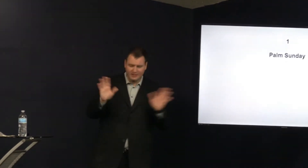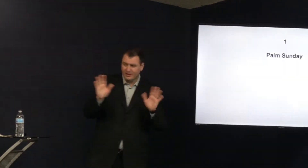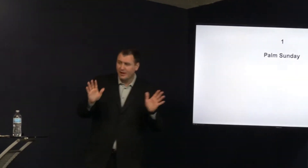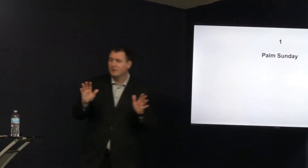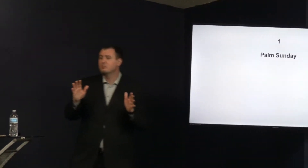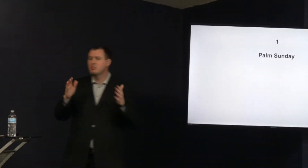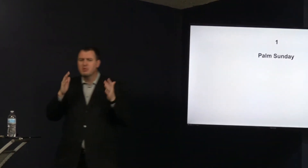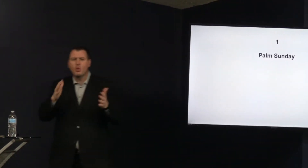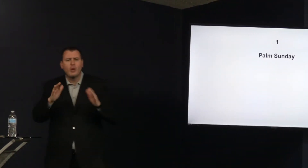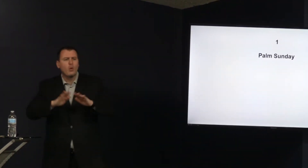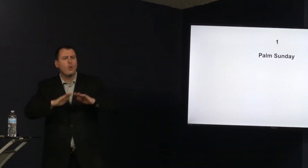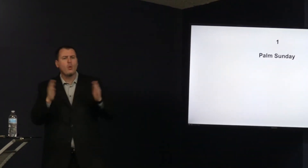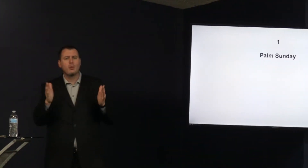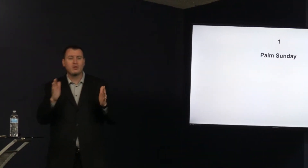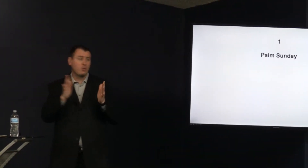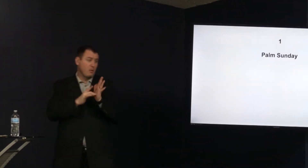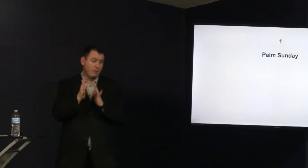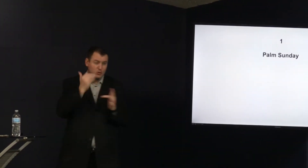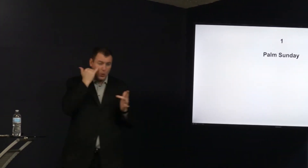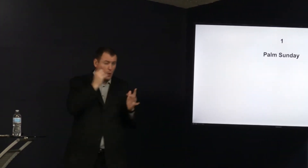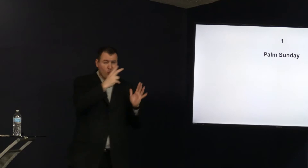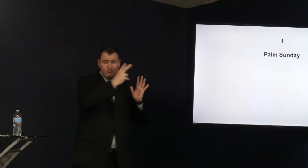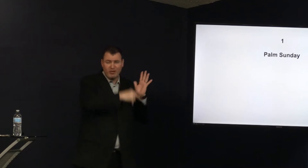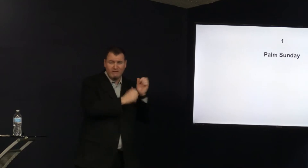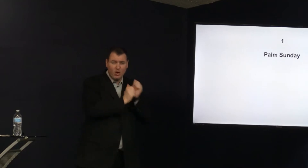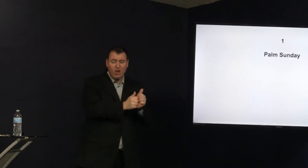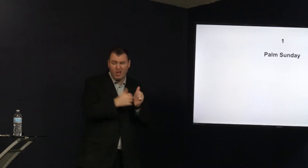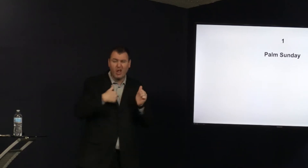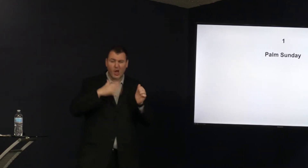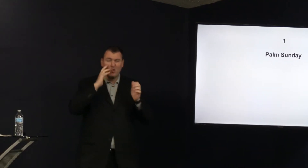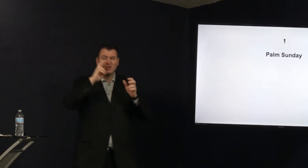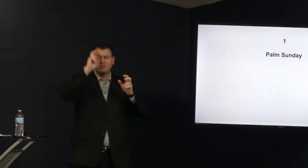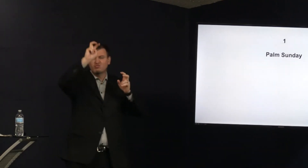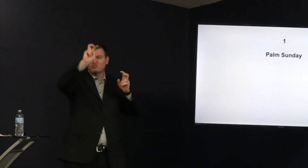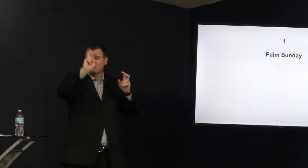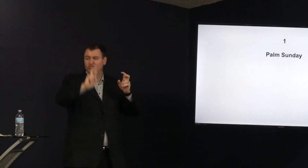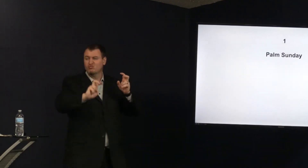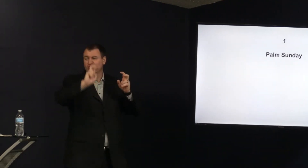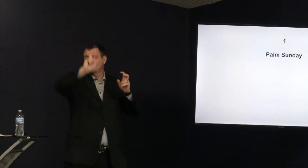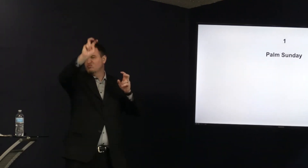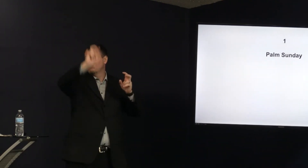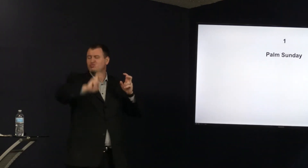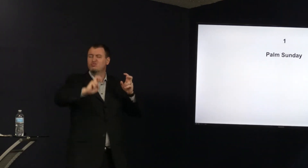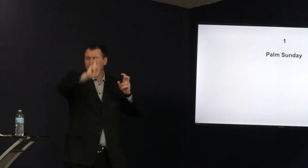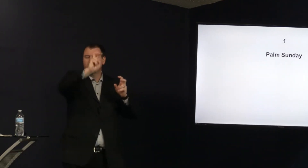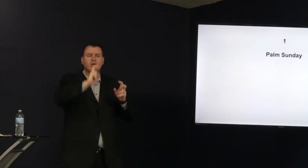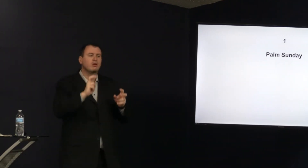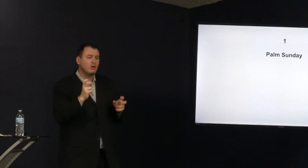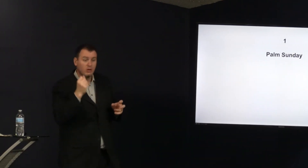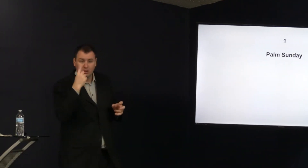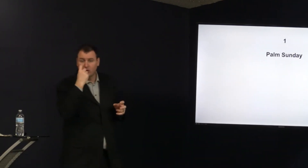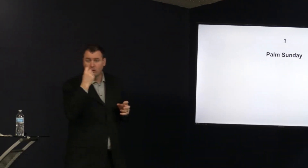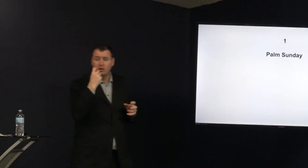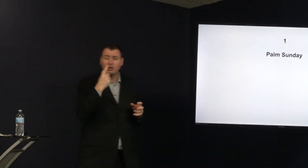pray. All right, so Palm Sunday. Go ahead and look in your Bibles, or actually I will have the scripture up here on the